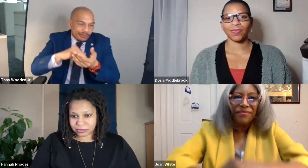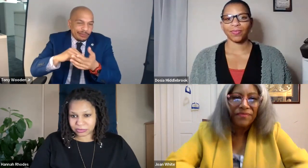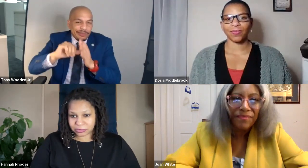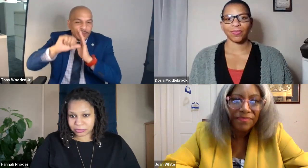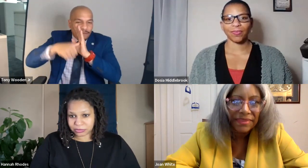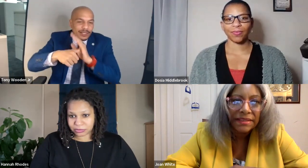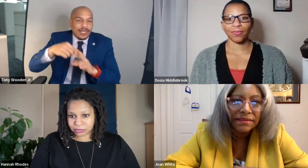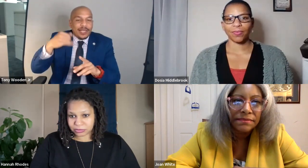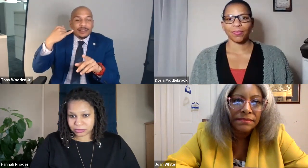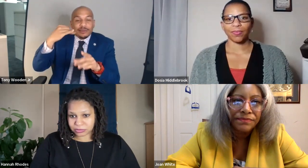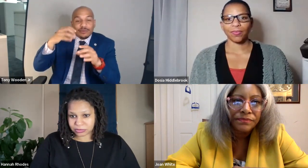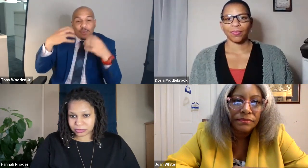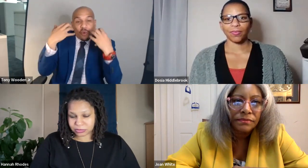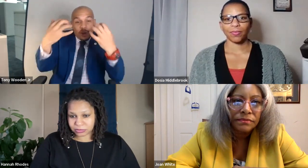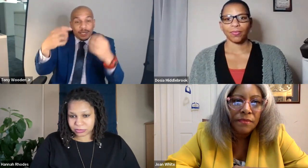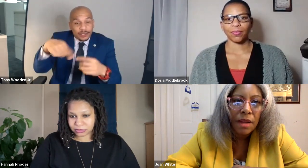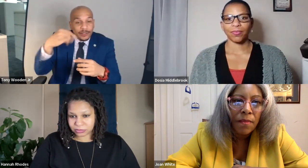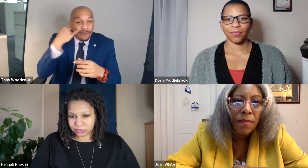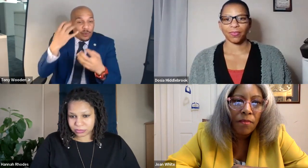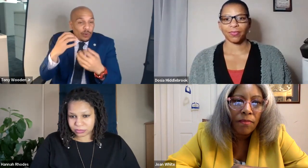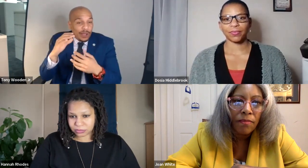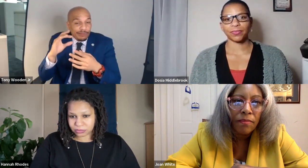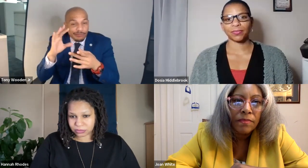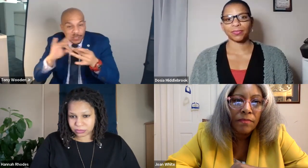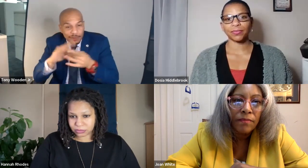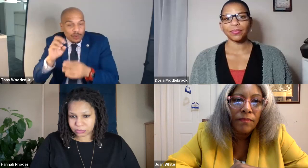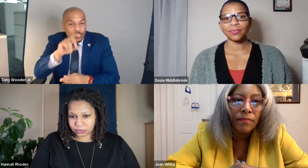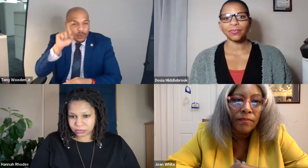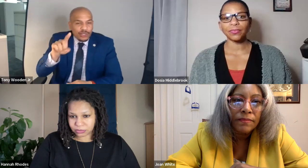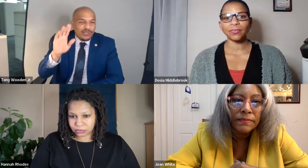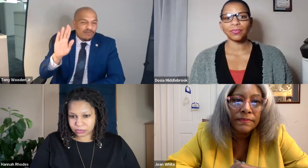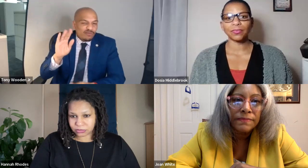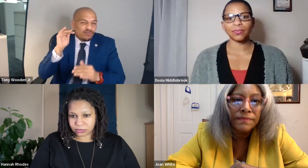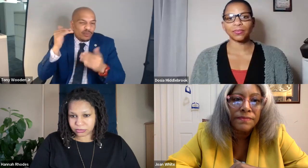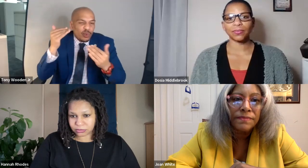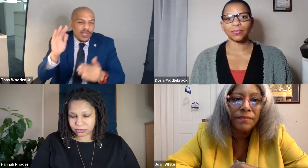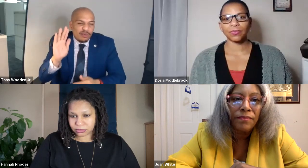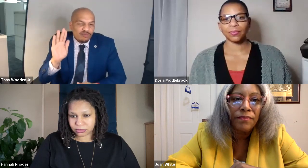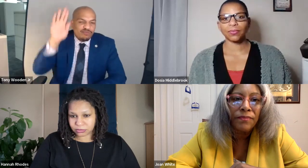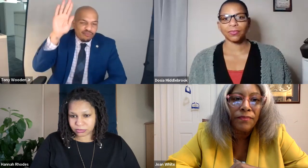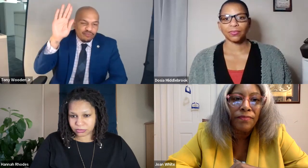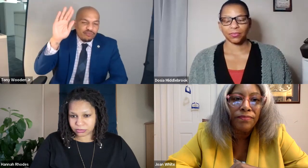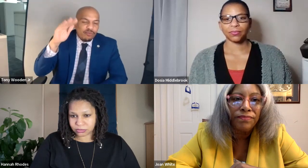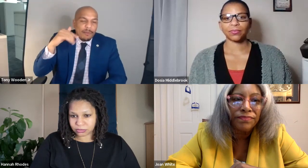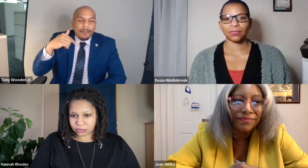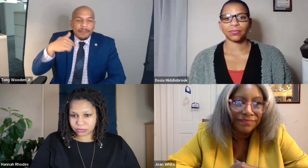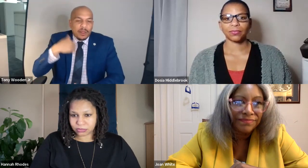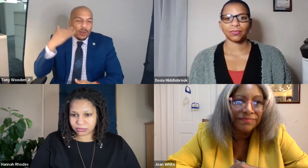some questions. And for you audience members, if you wanted to make a comment or a question, please go ahead and raise your